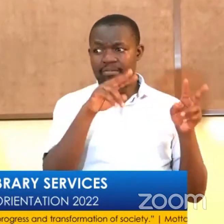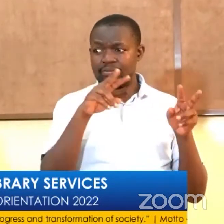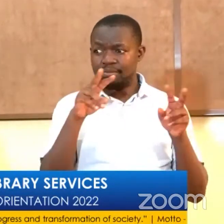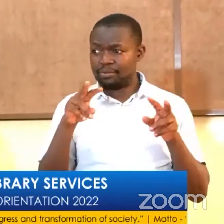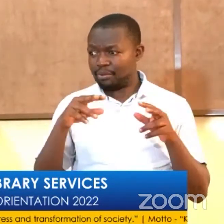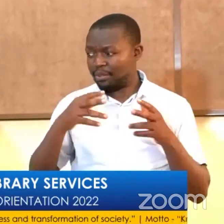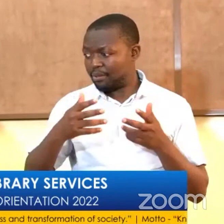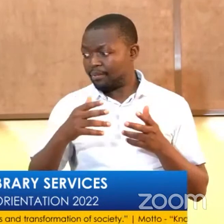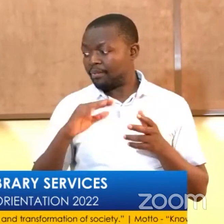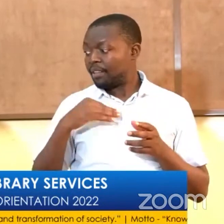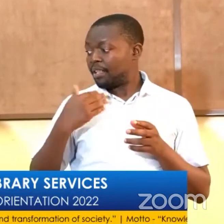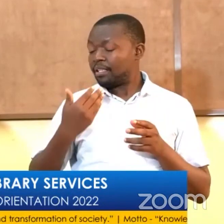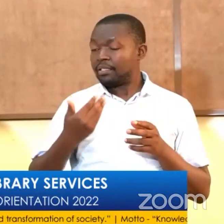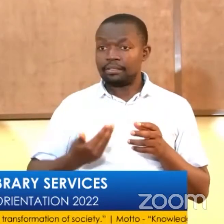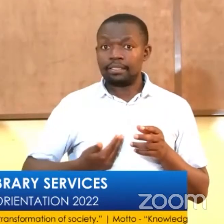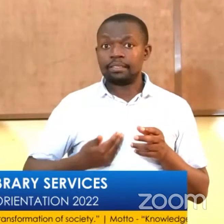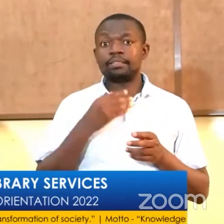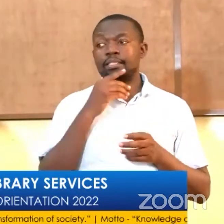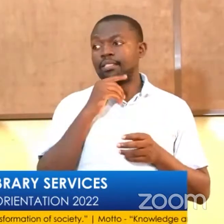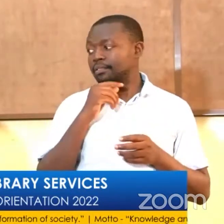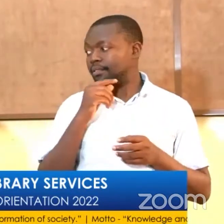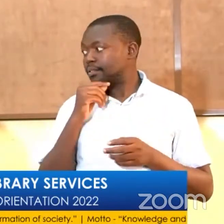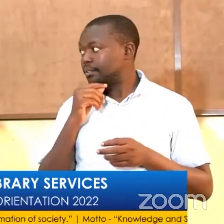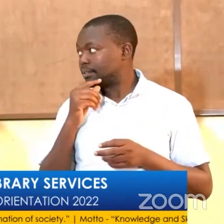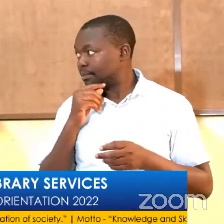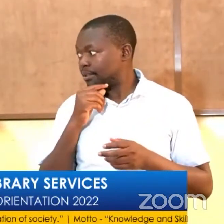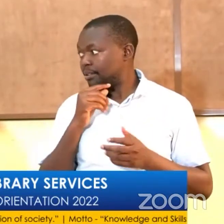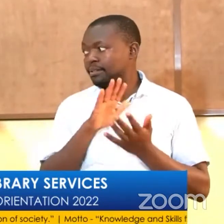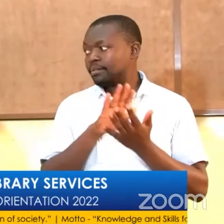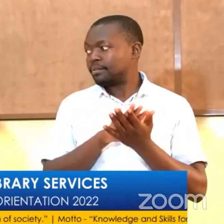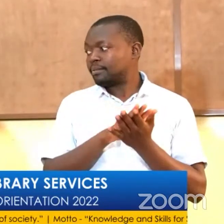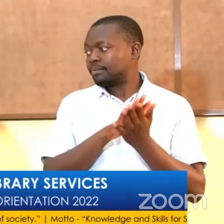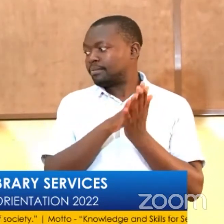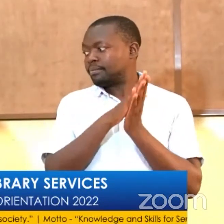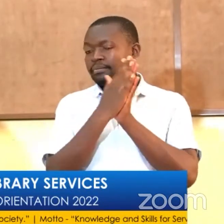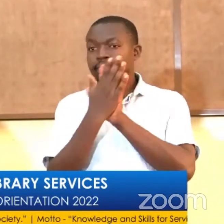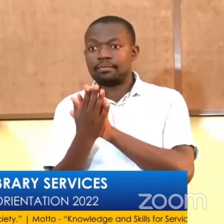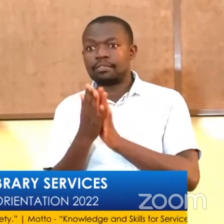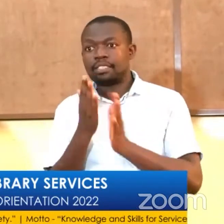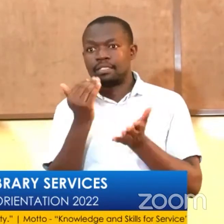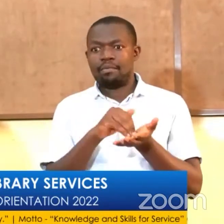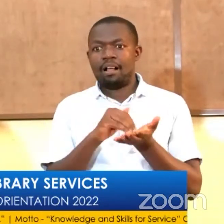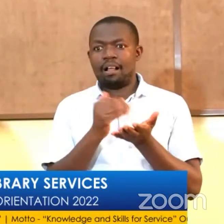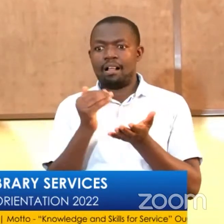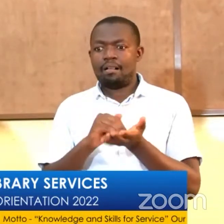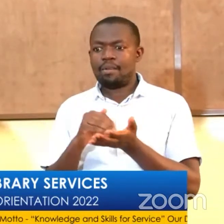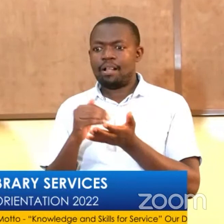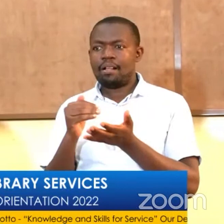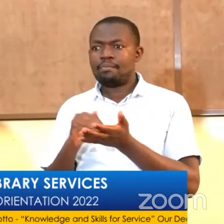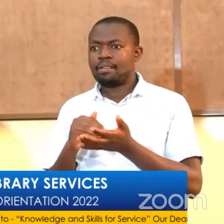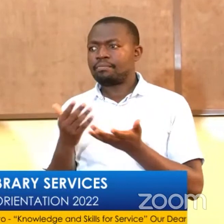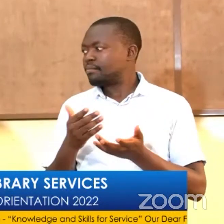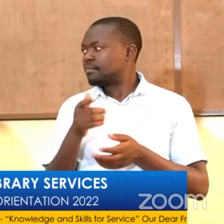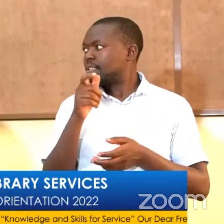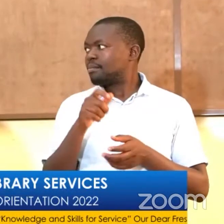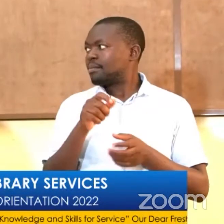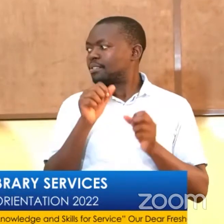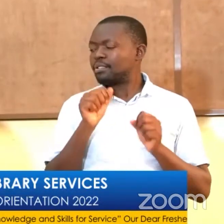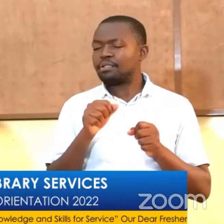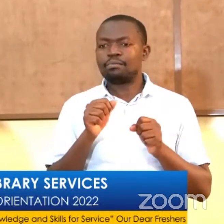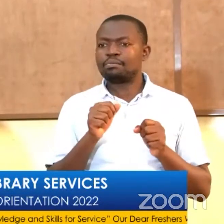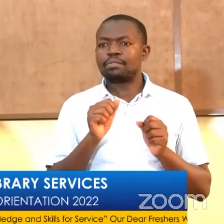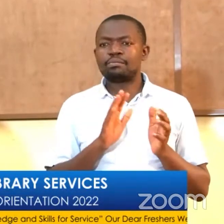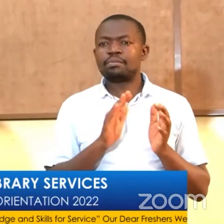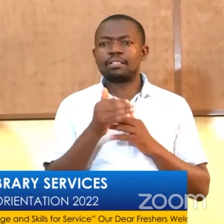Ladies and gentlemen, I beg we handle these. They are repetitions. How can someone access past papers